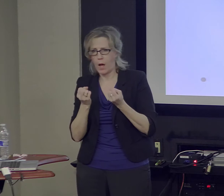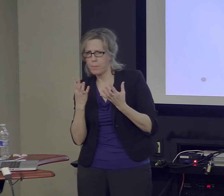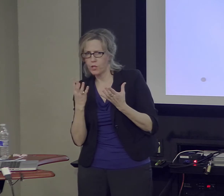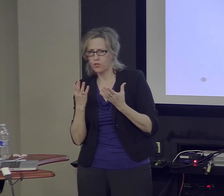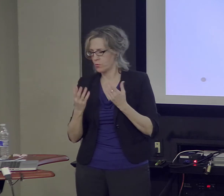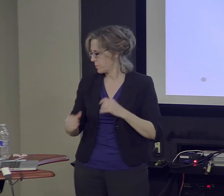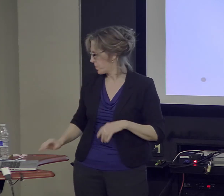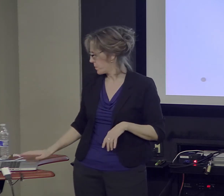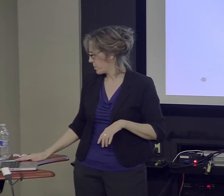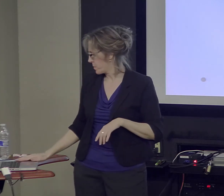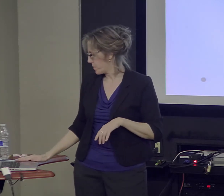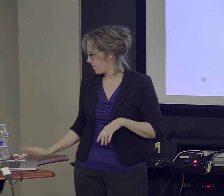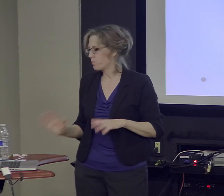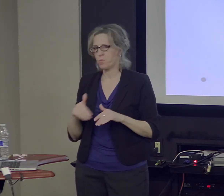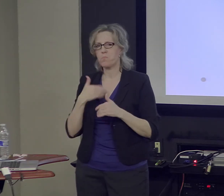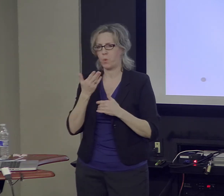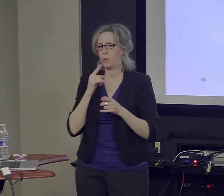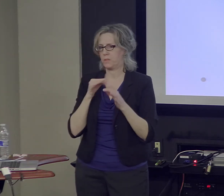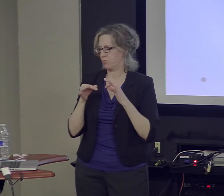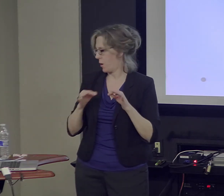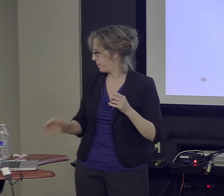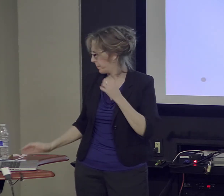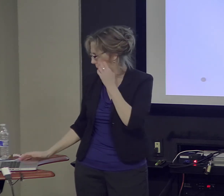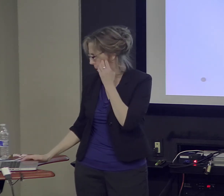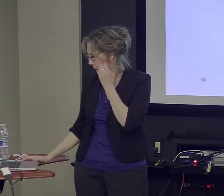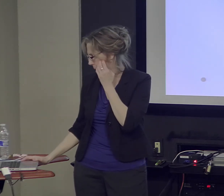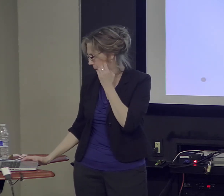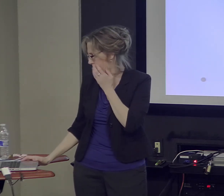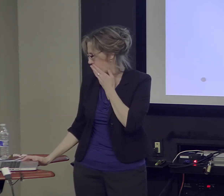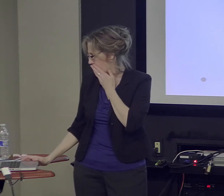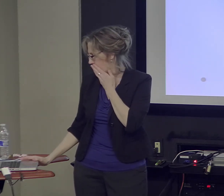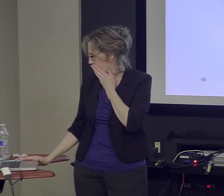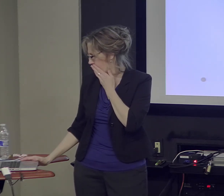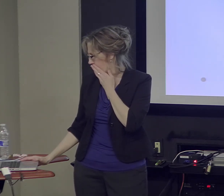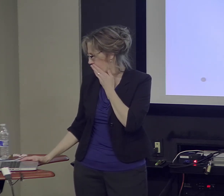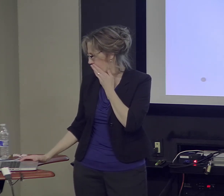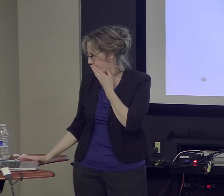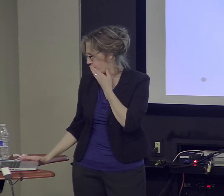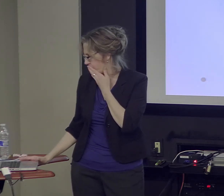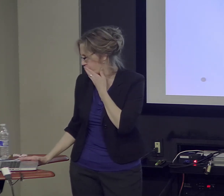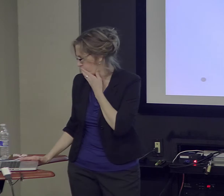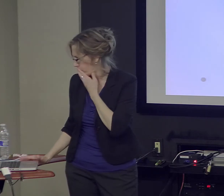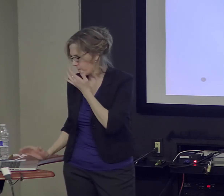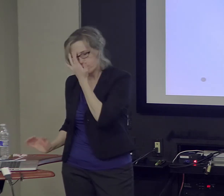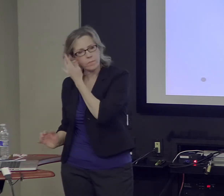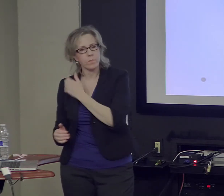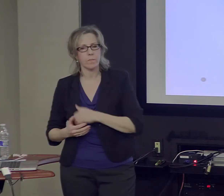expressing themselves in American Sign Language, and what types of comprehension are these people